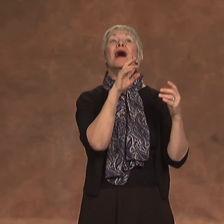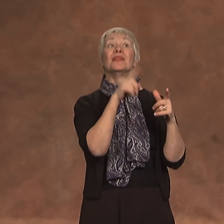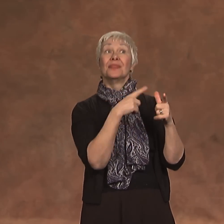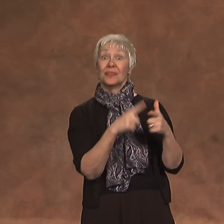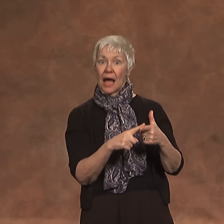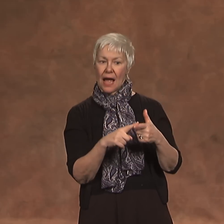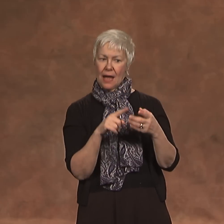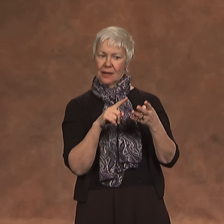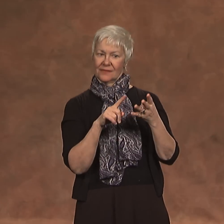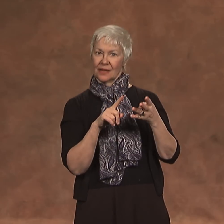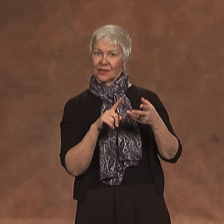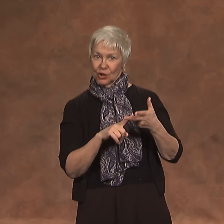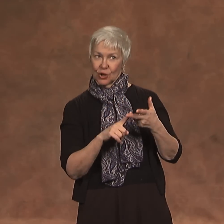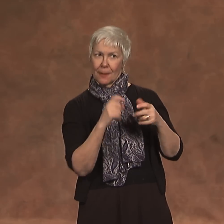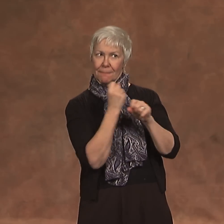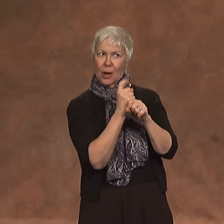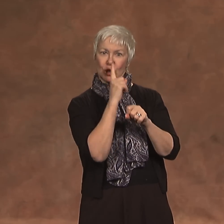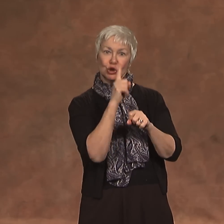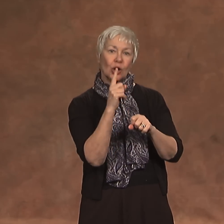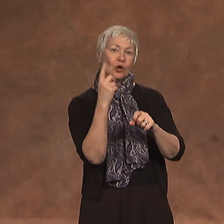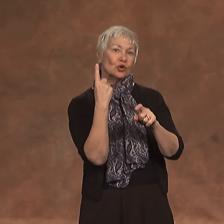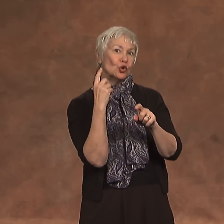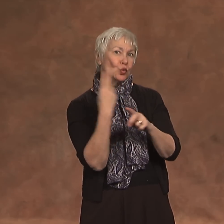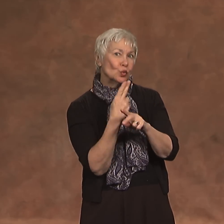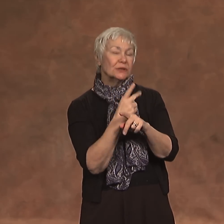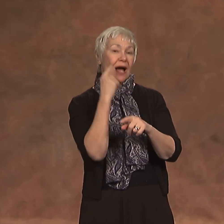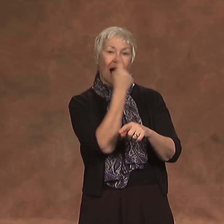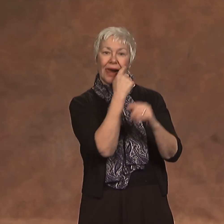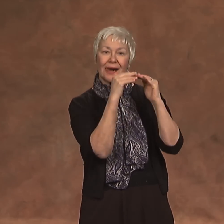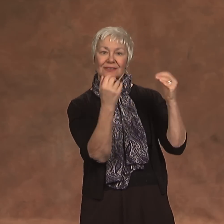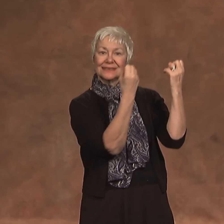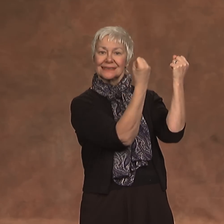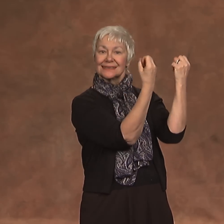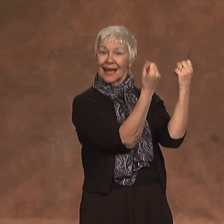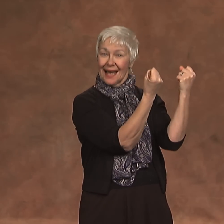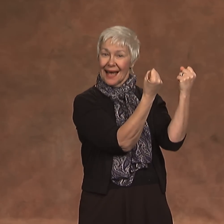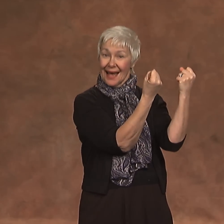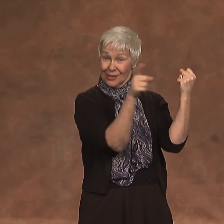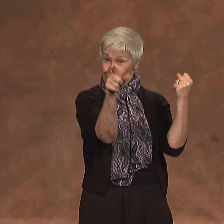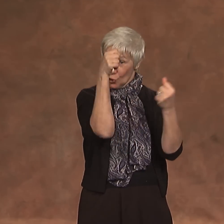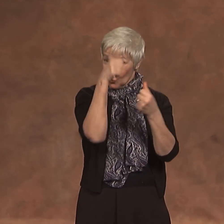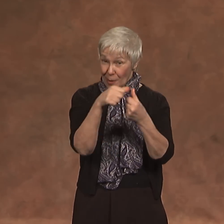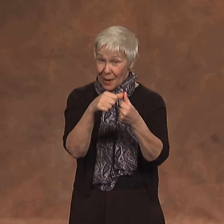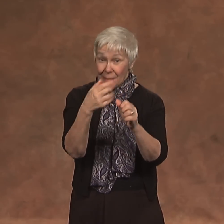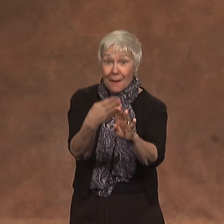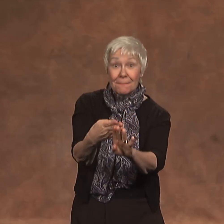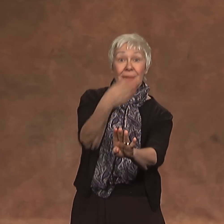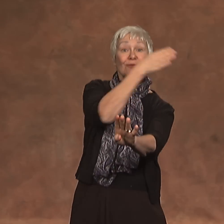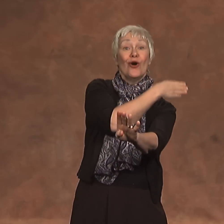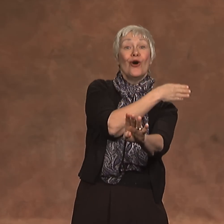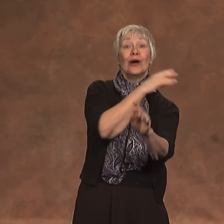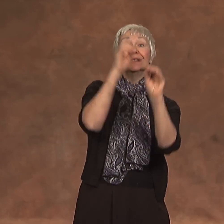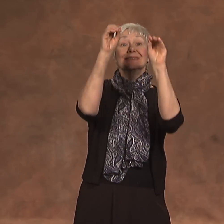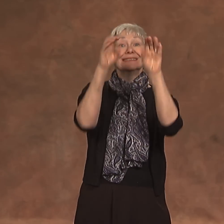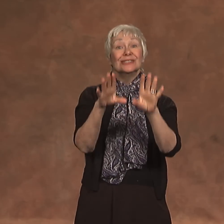the visual prop. And third, before you begin your lesson, ensure that eye level between the teacher and the prop are